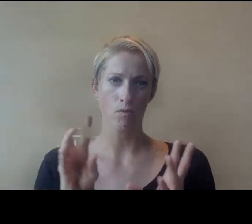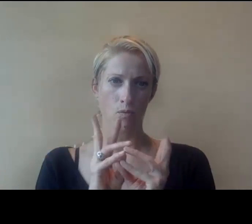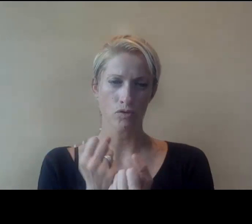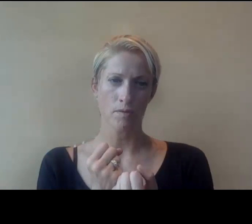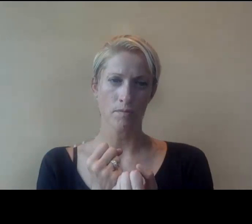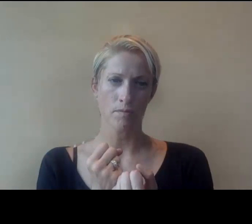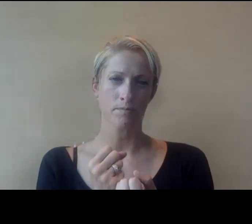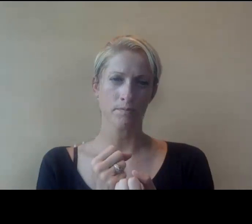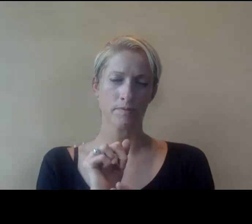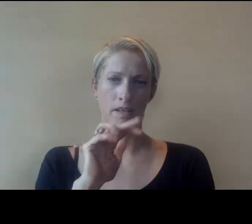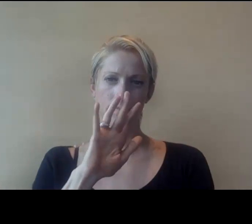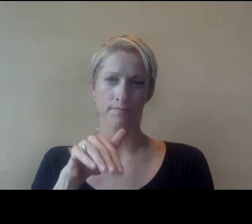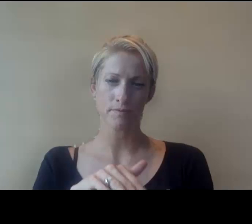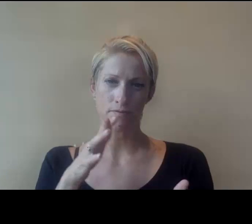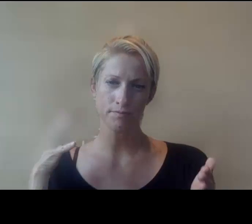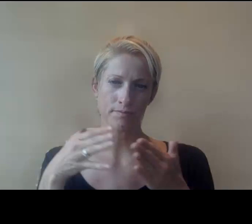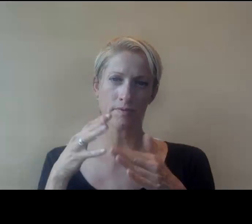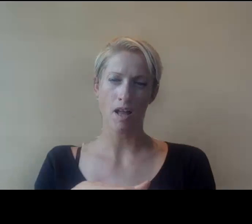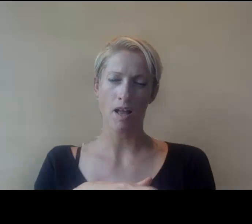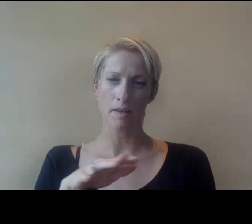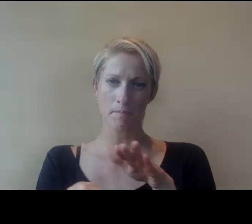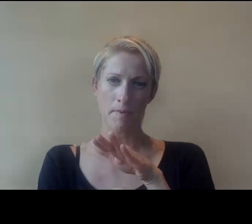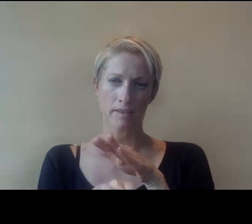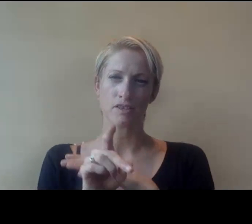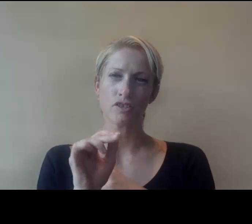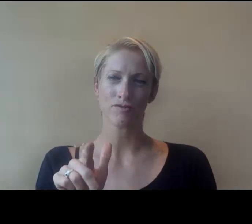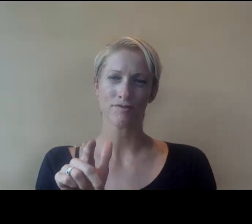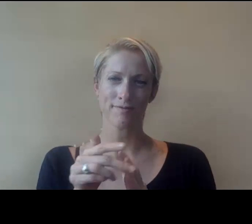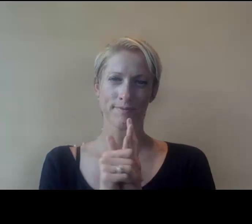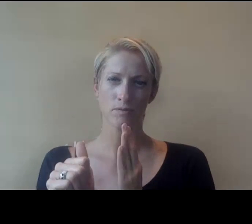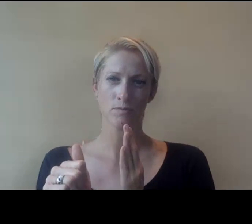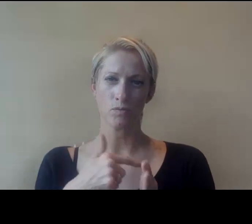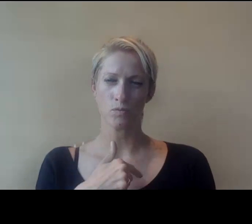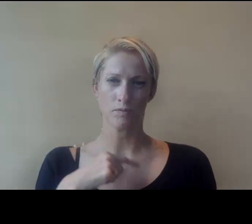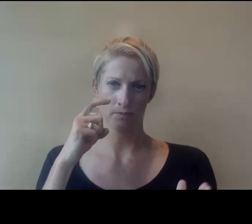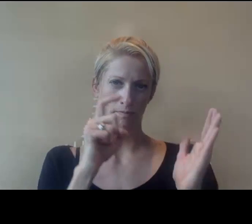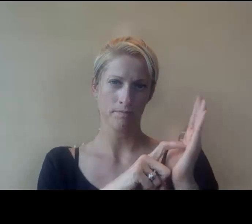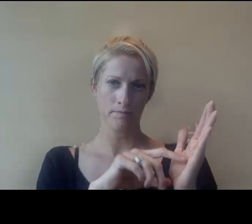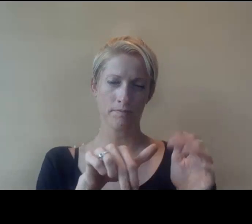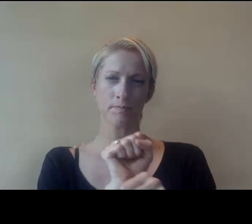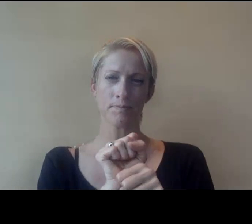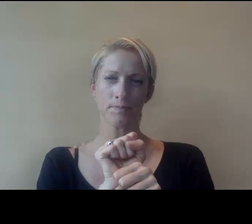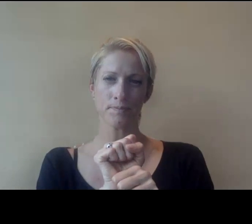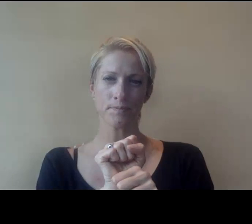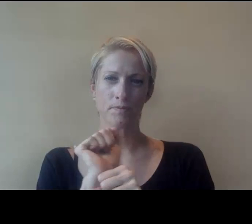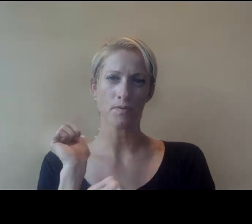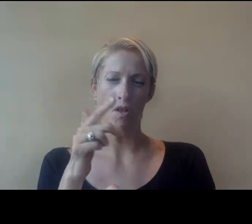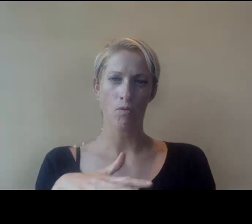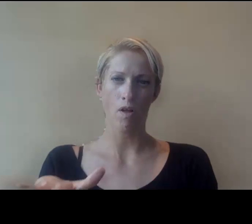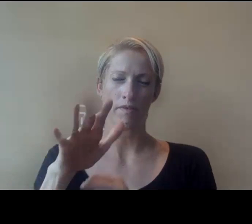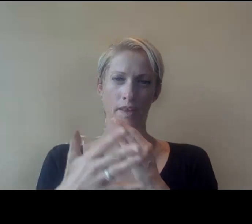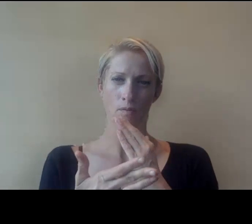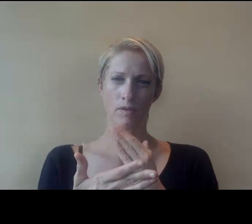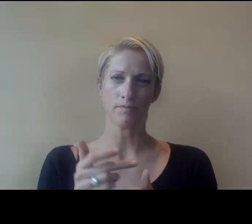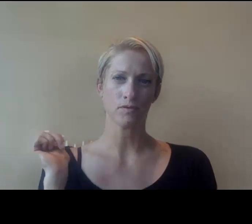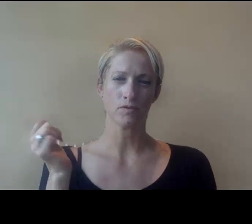centered around very basic digital skills. We recognize that with employer partners and employers all across the country,